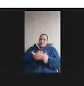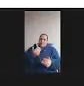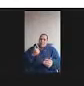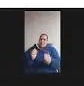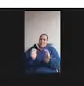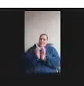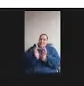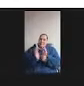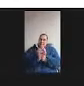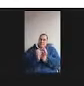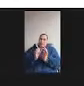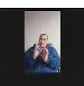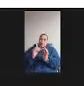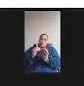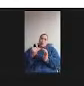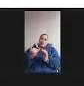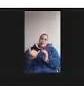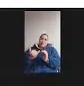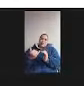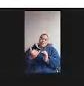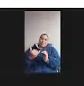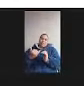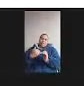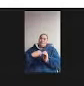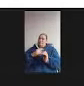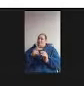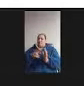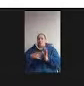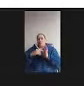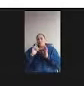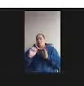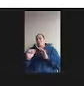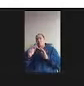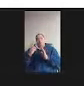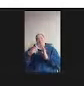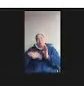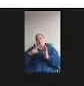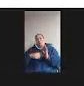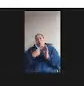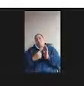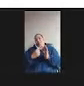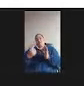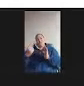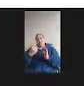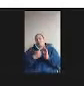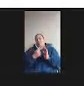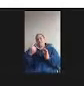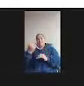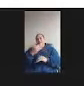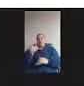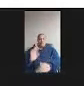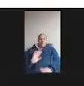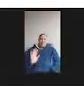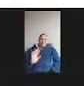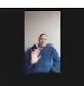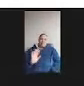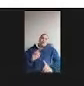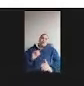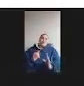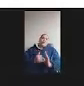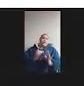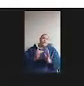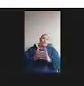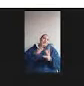So it would not require you to read every single slide, but if you can perhaps